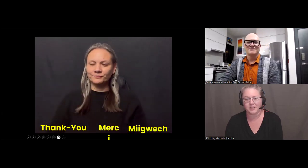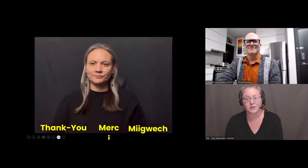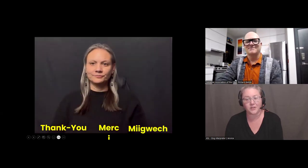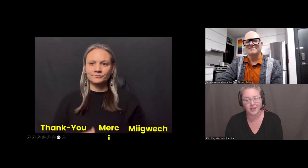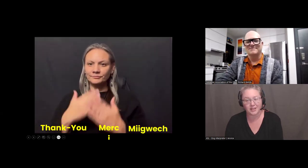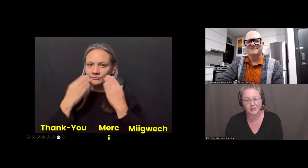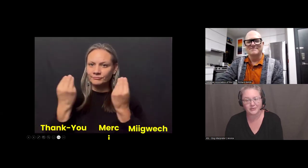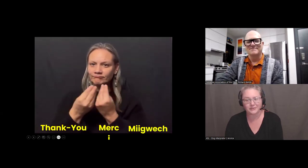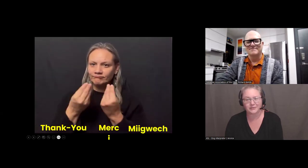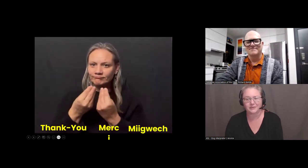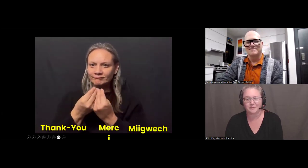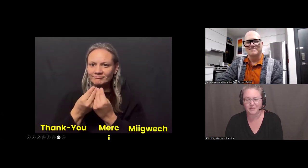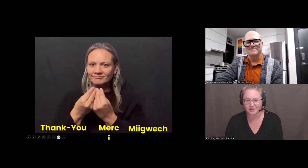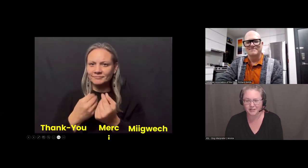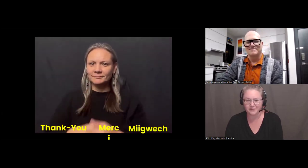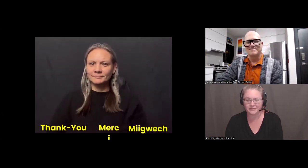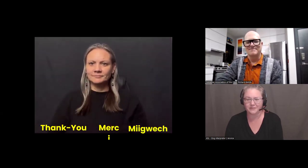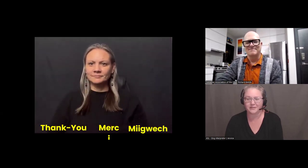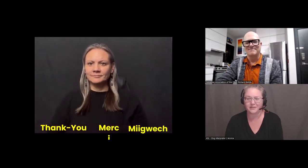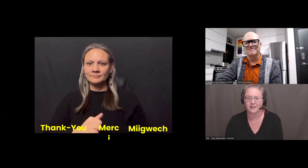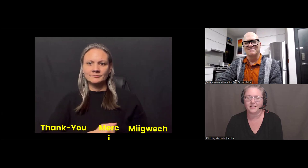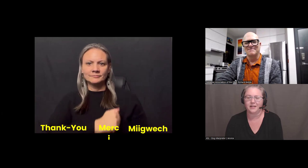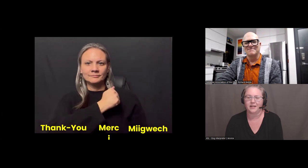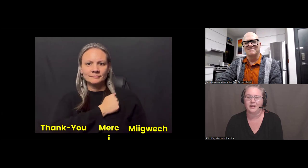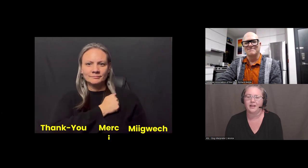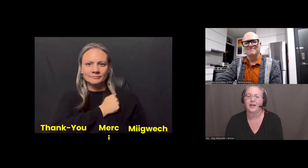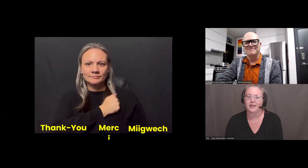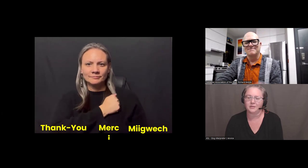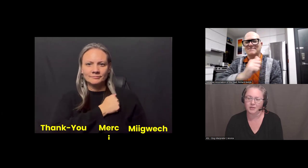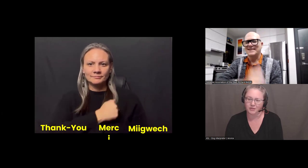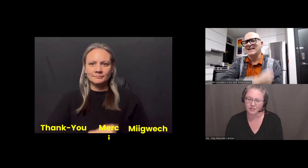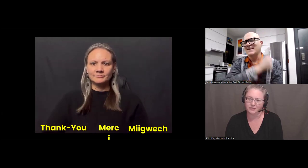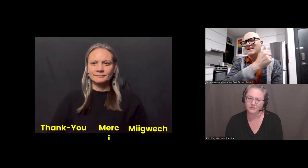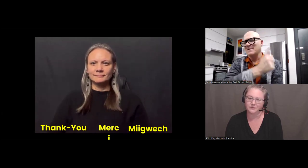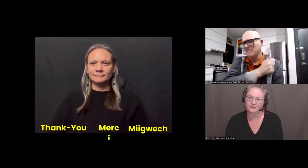So thank you, merci, and miigwech.